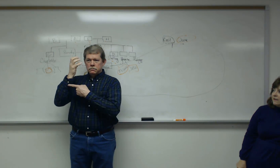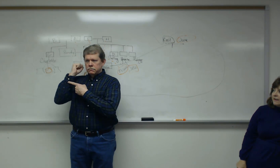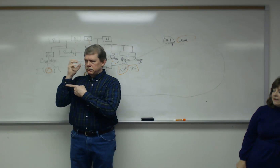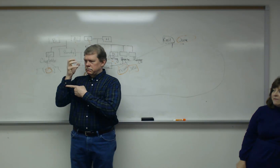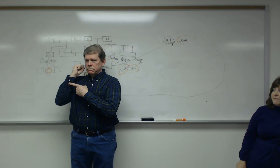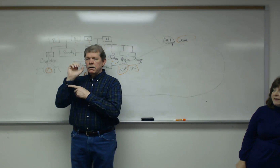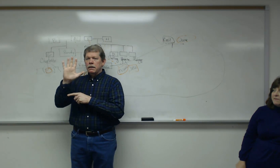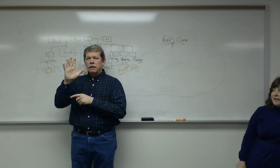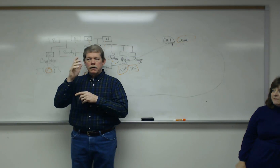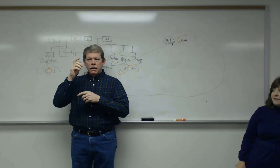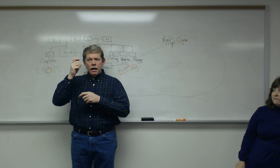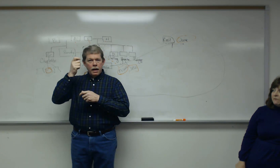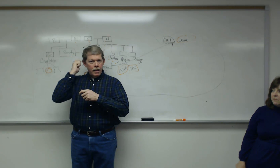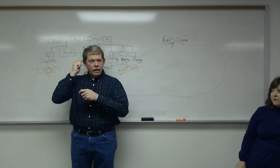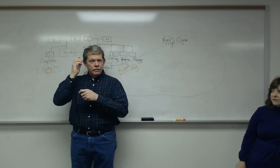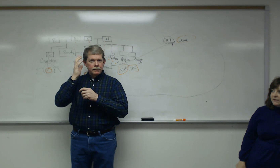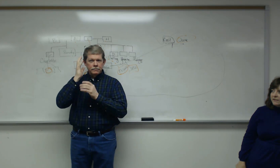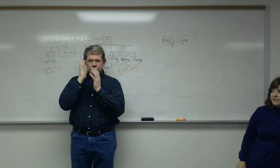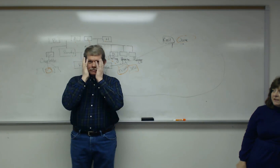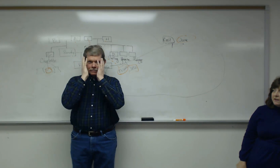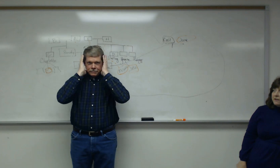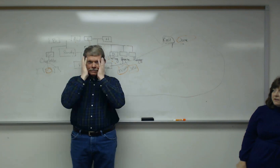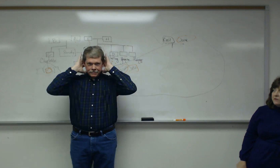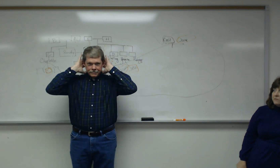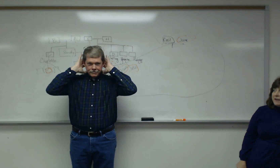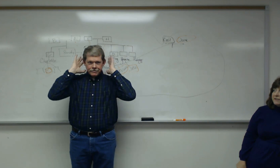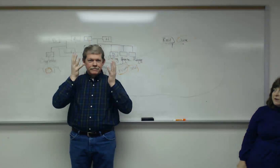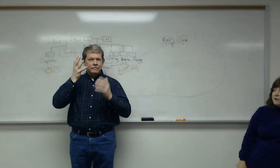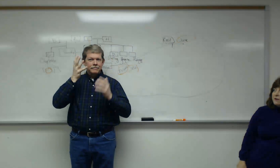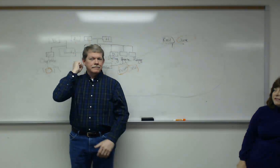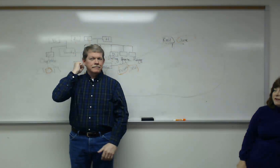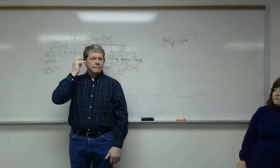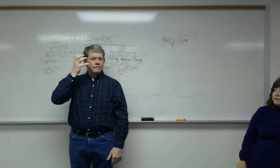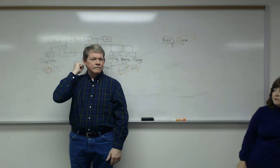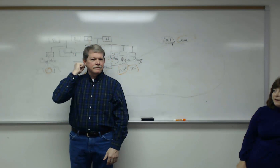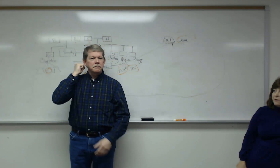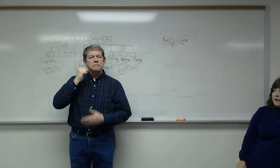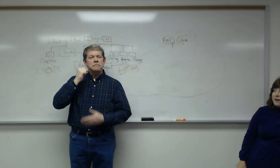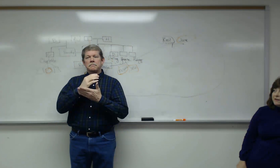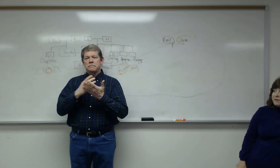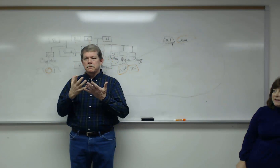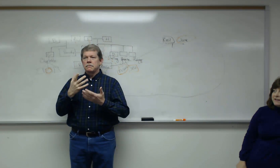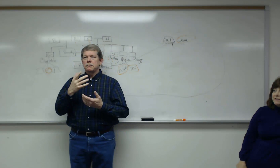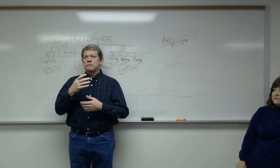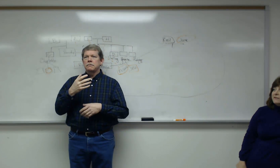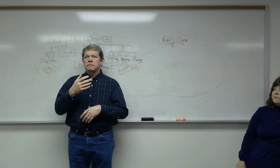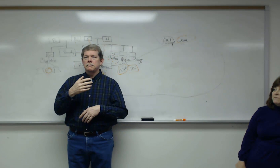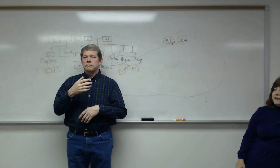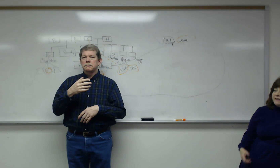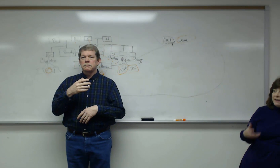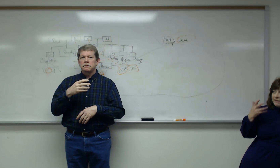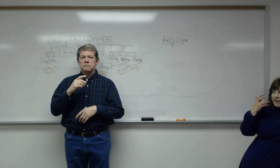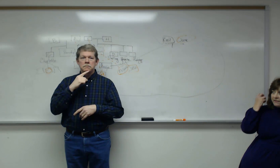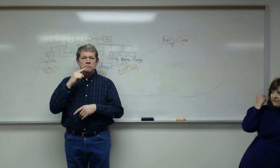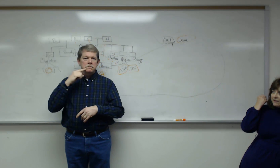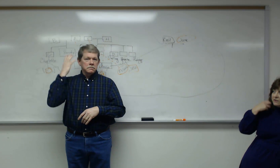Like we made up a name sign for a person who, based on the way they always pulled their hair back in a bun, so we gave it that